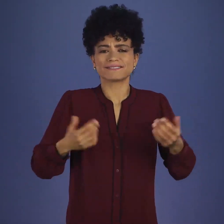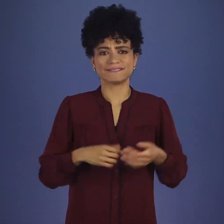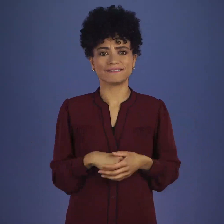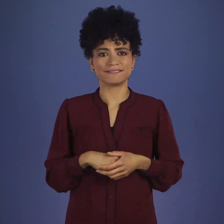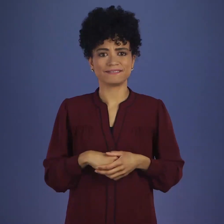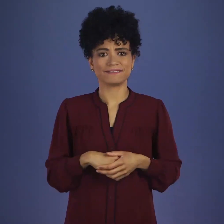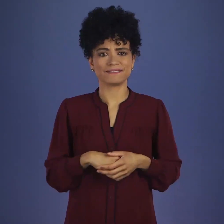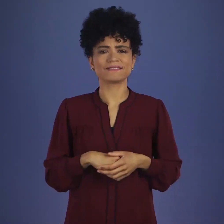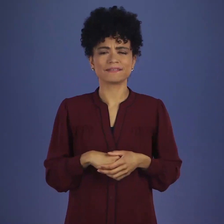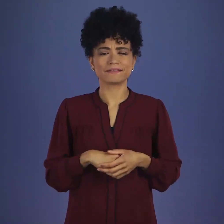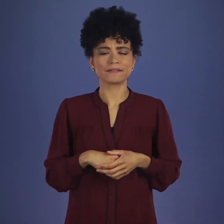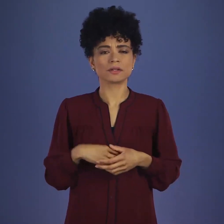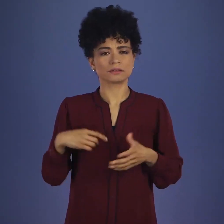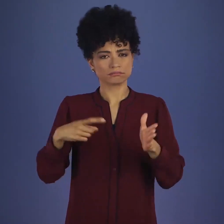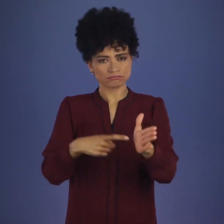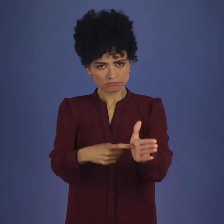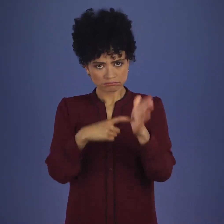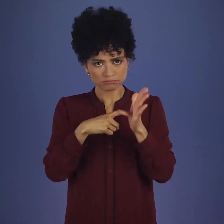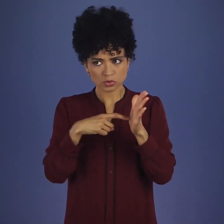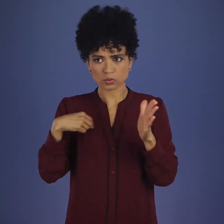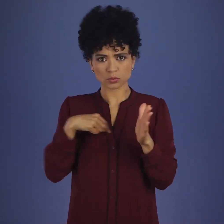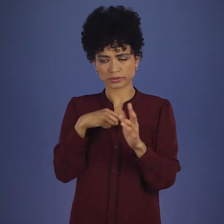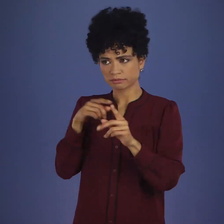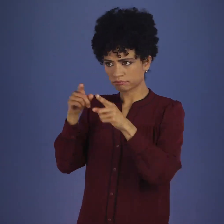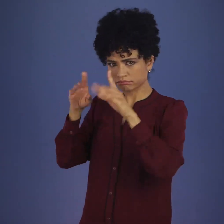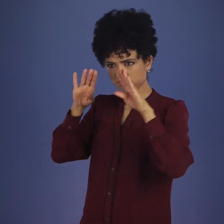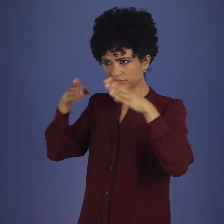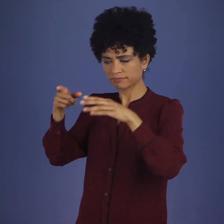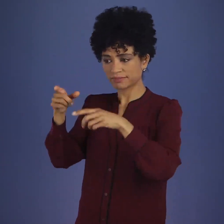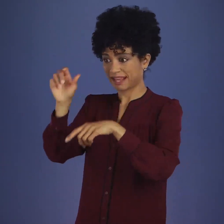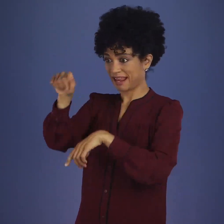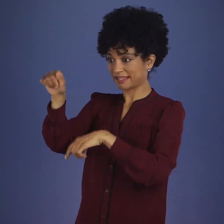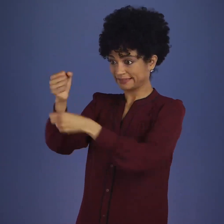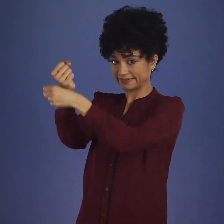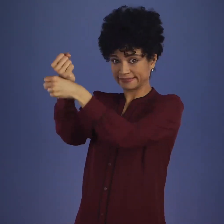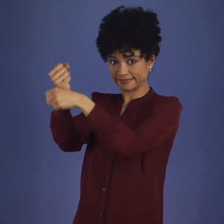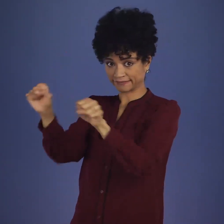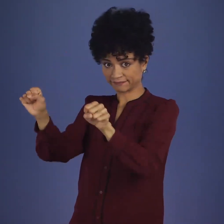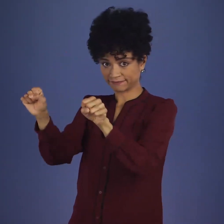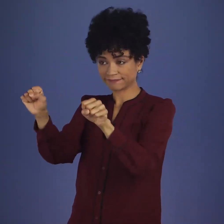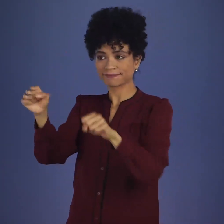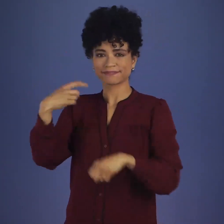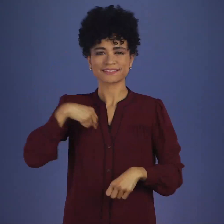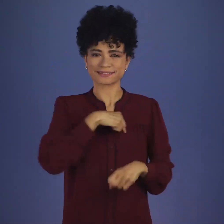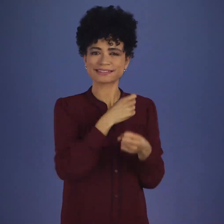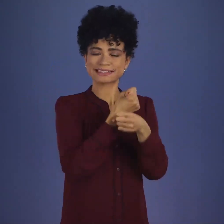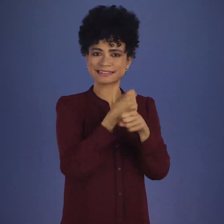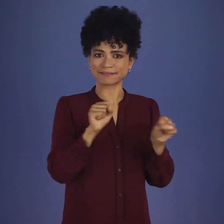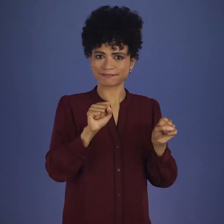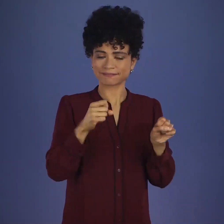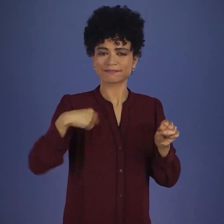itself to us, it is imperative that we preserve in full strength our means of